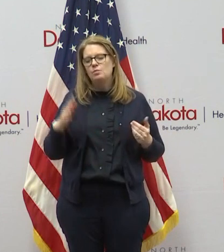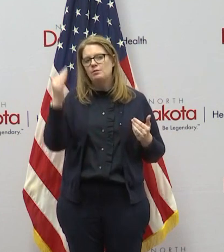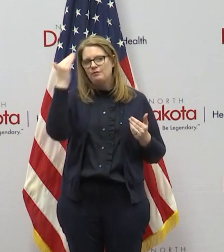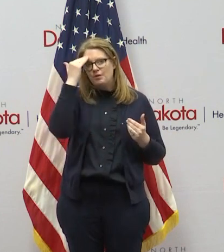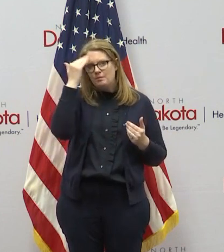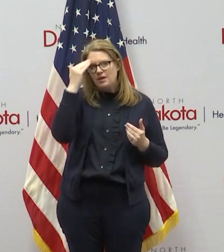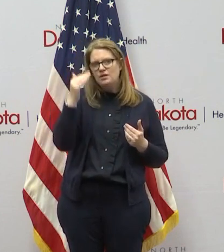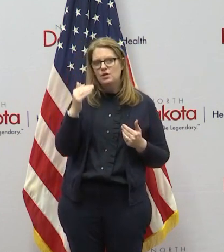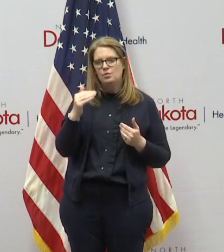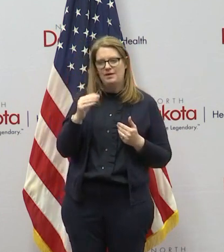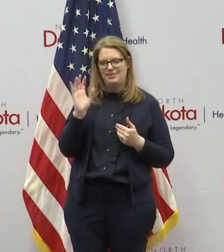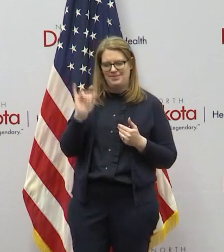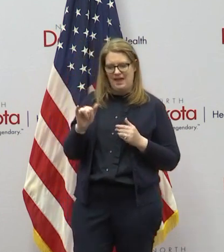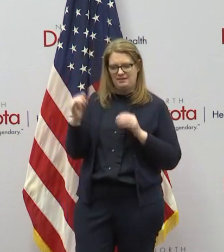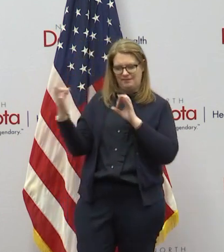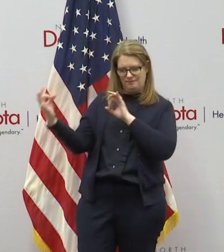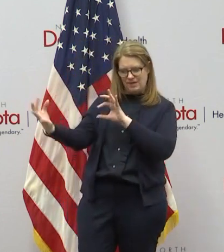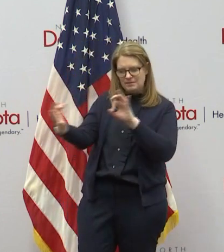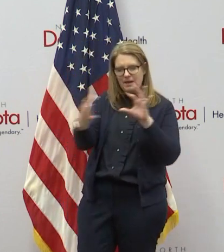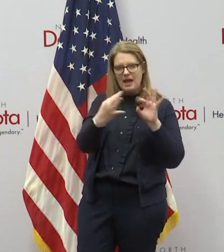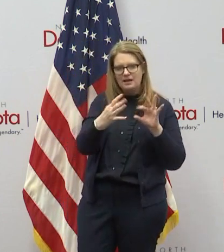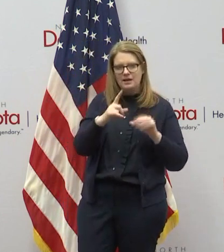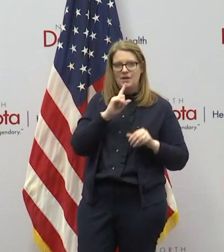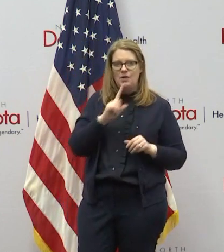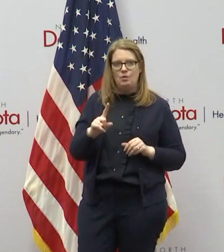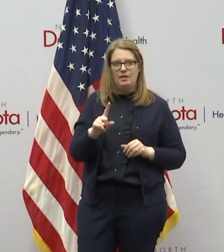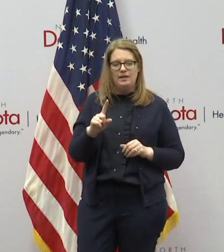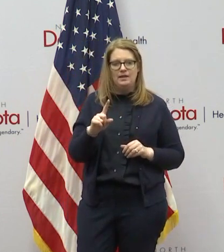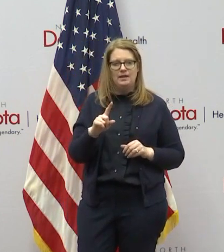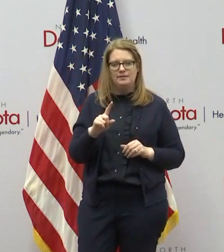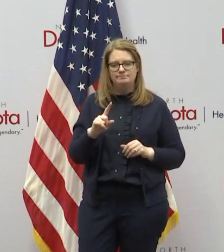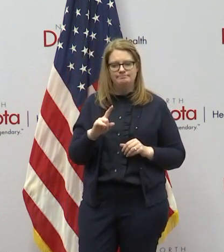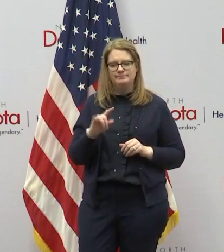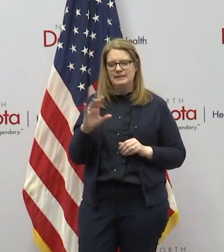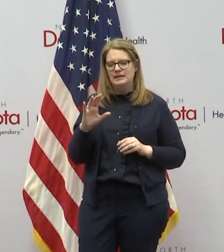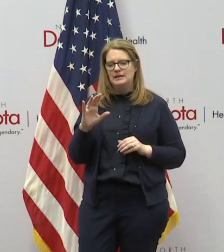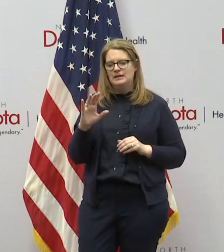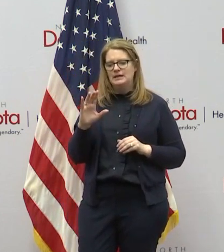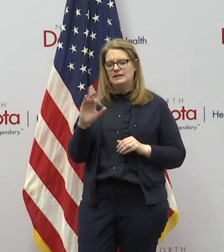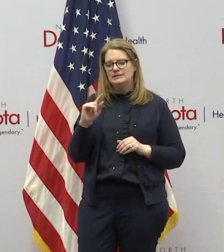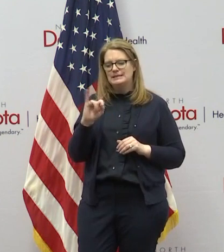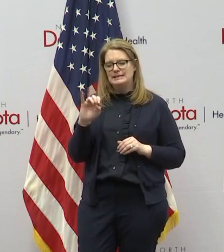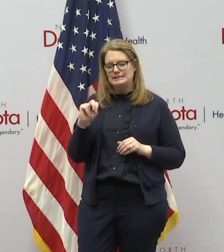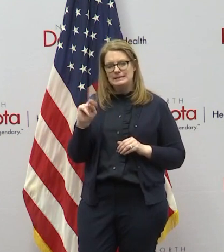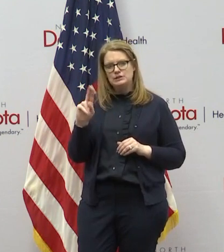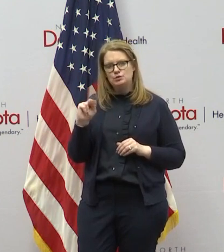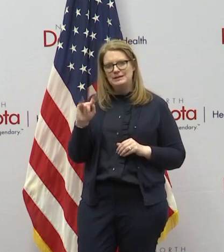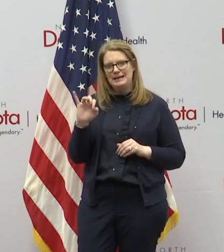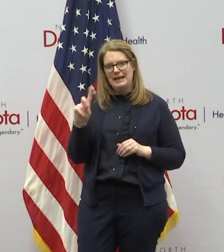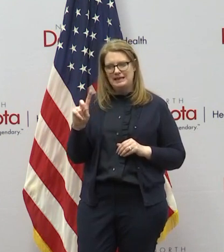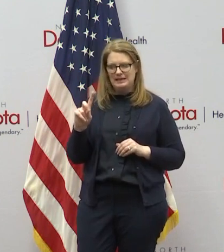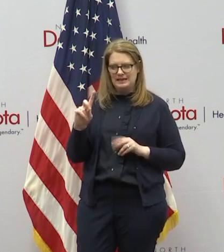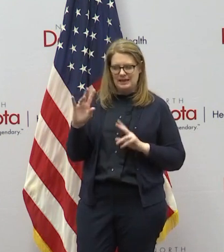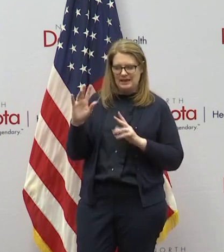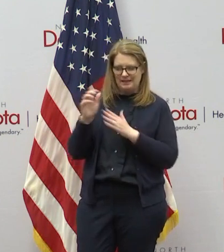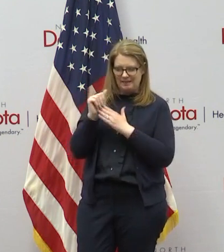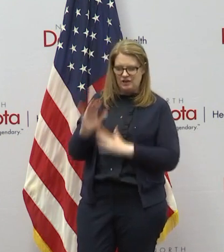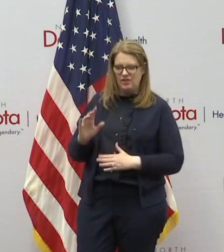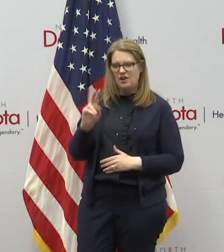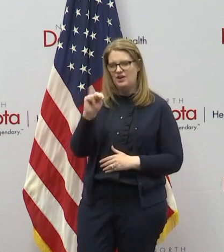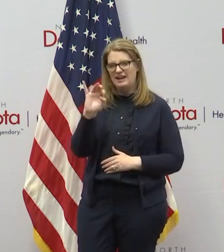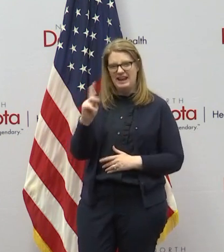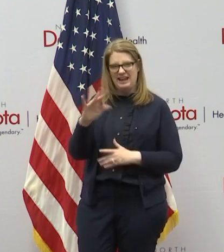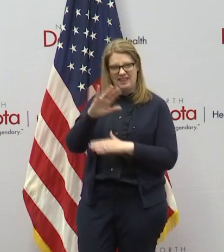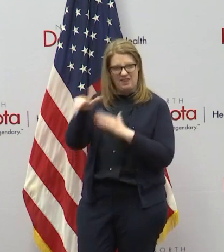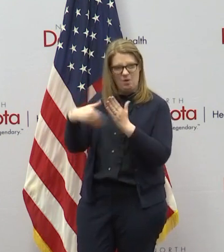survey. Really appreciated the partnership we've had with Citizens United and the leadership there, Nick and the whole